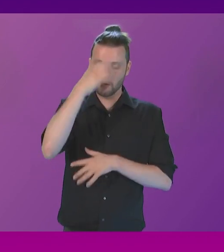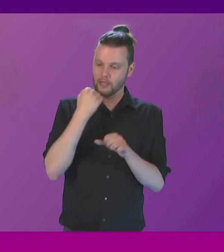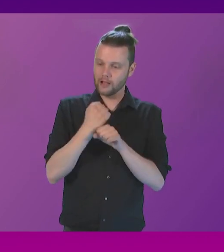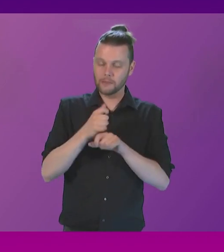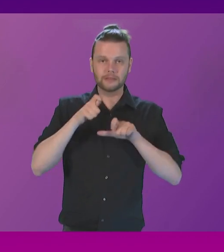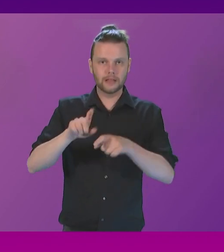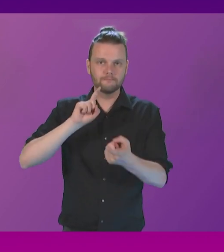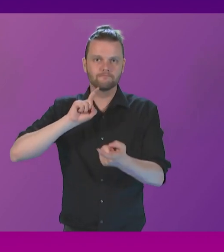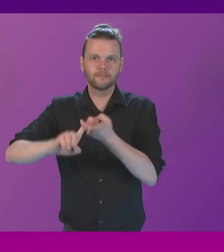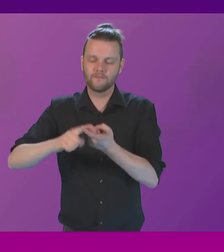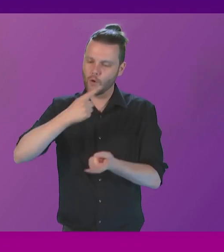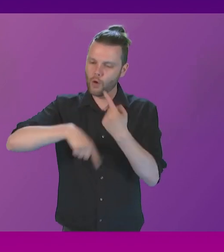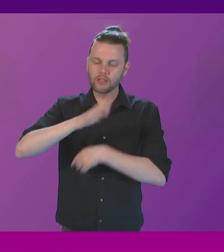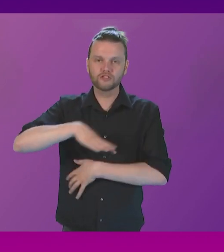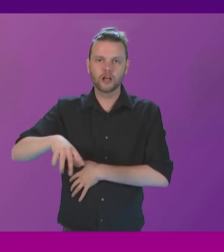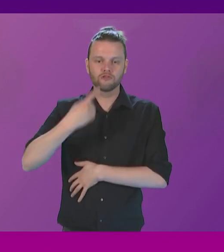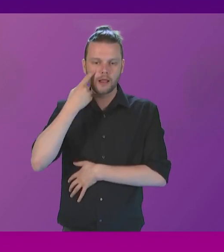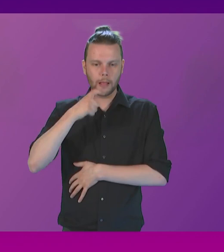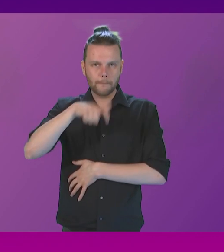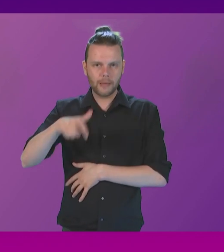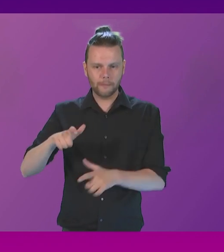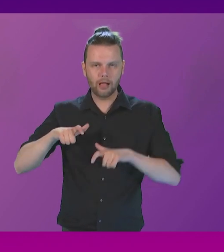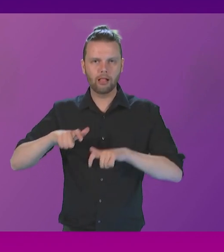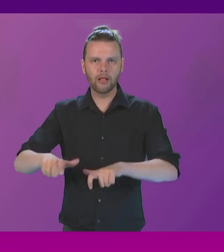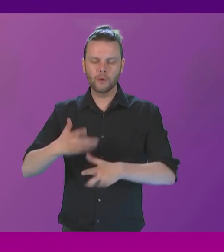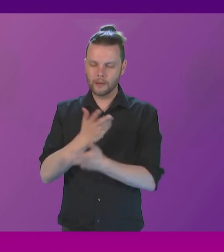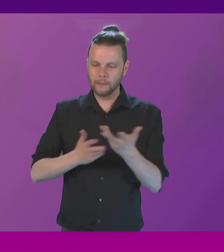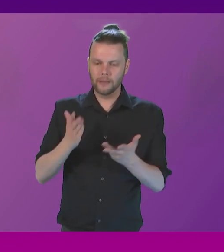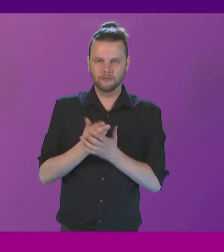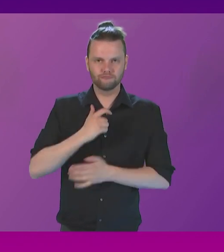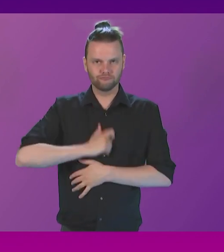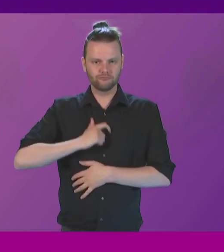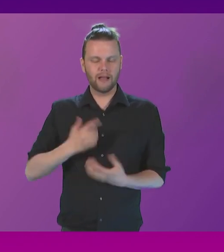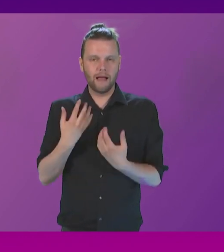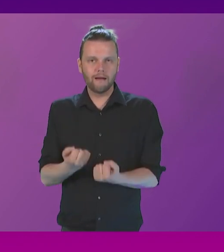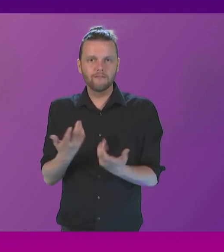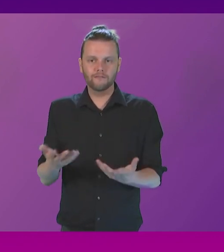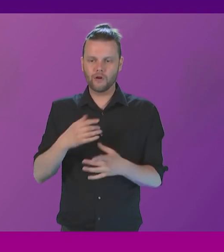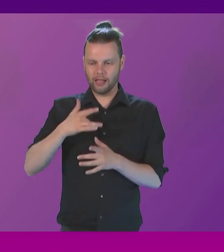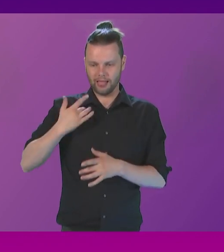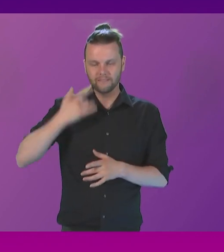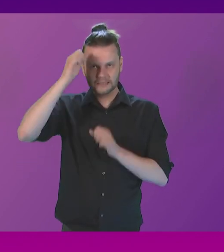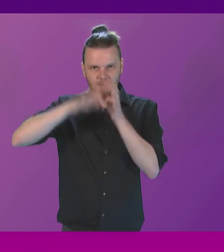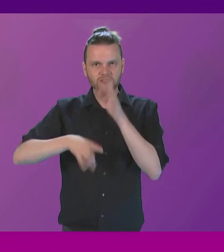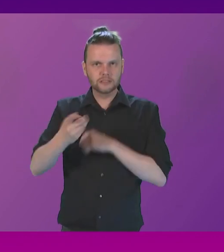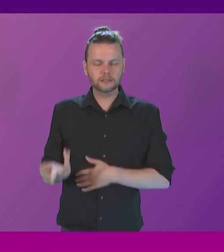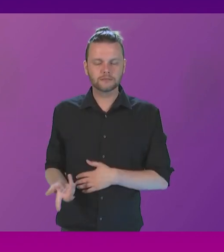committed to supporting all children and young people, and that we have a role in ensuring that that happens in terms of lived experience.